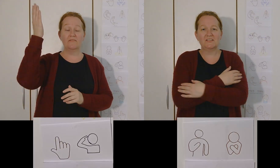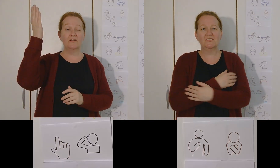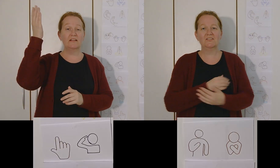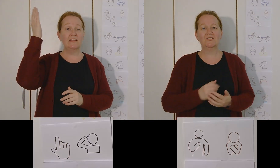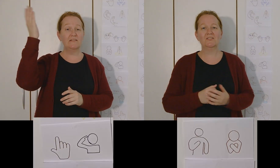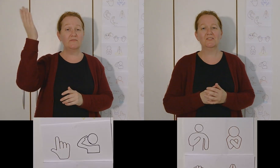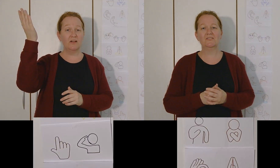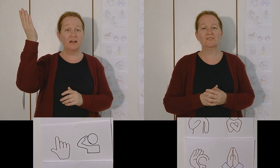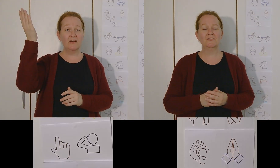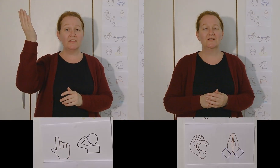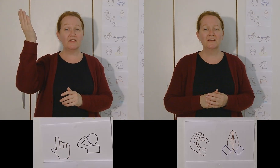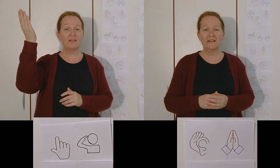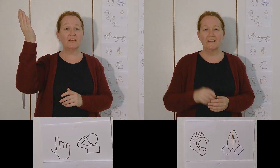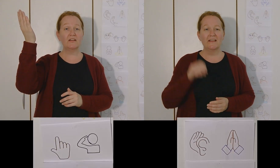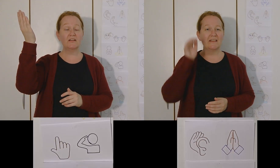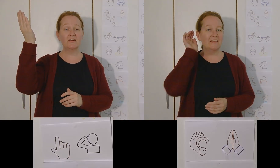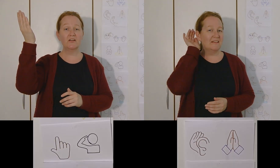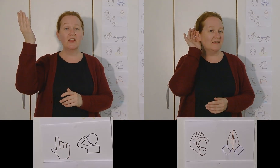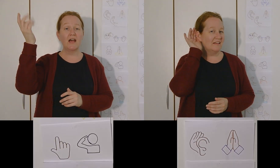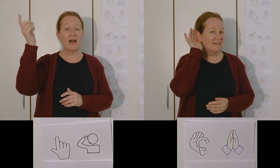I praise you. Heavenly Father,